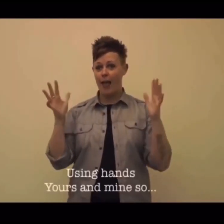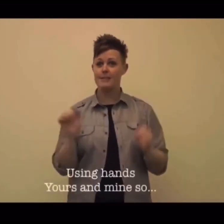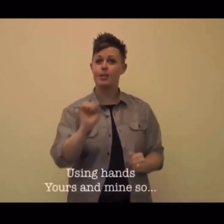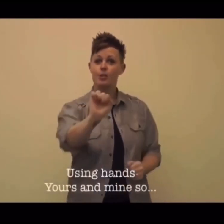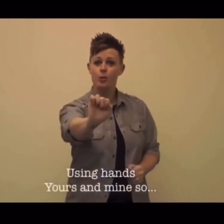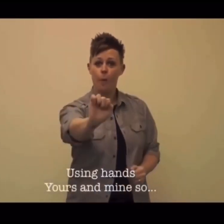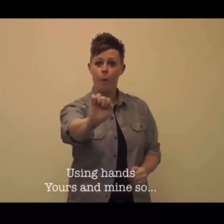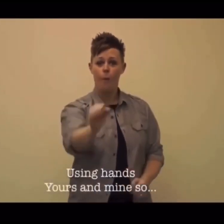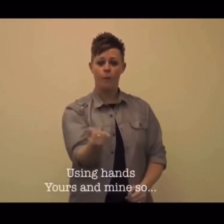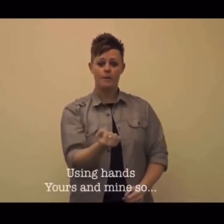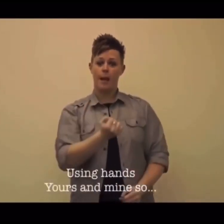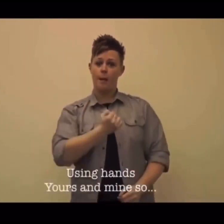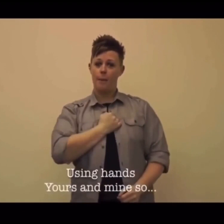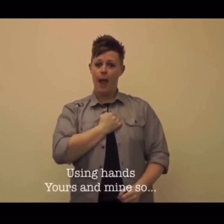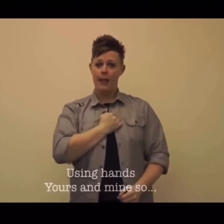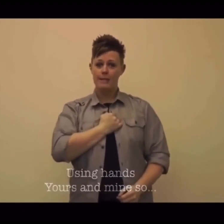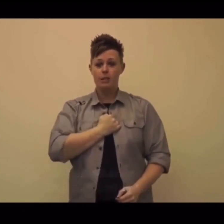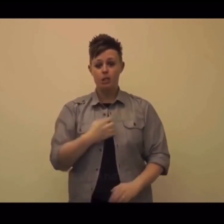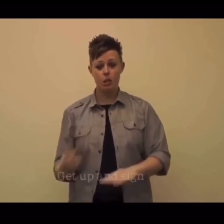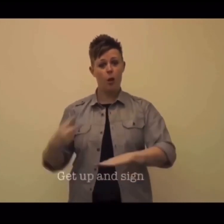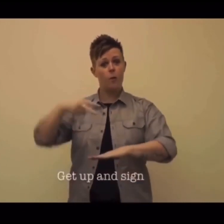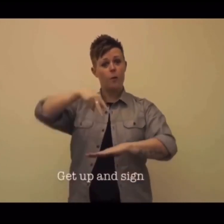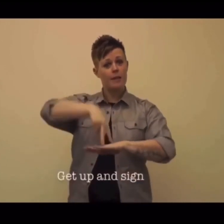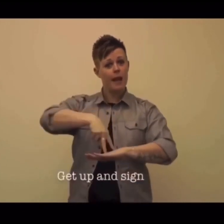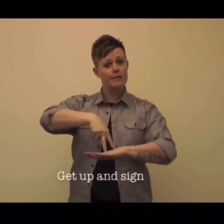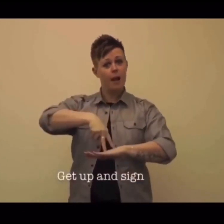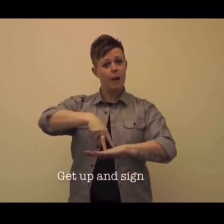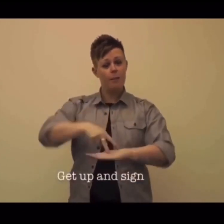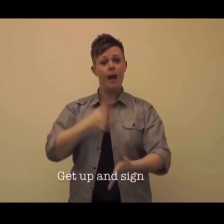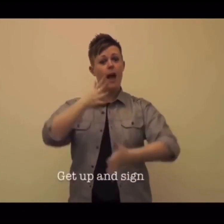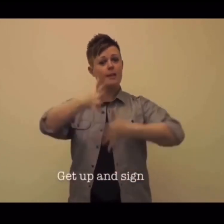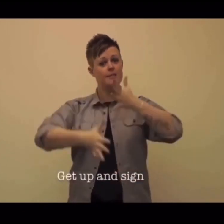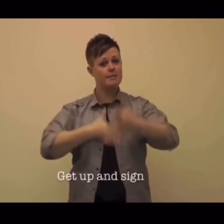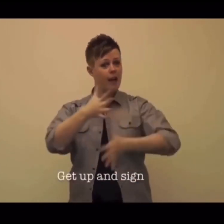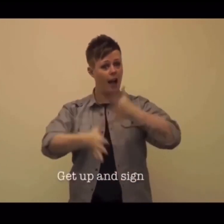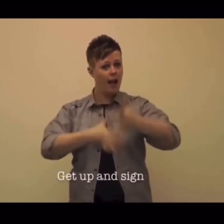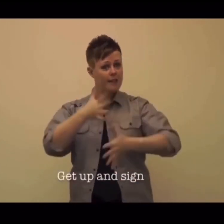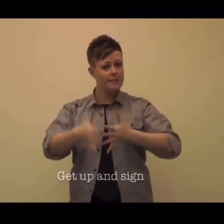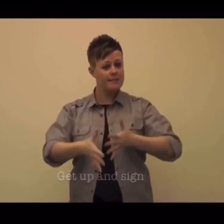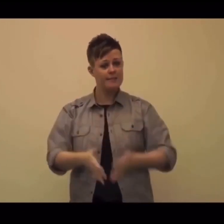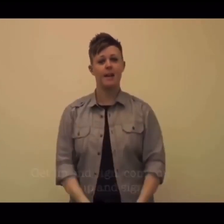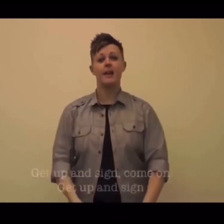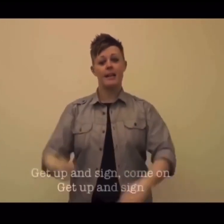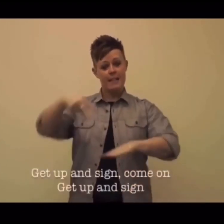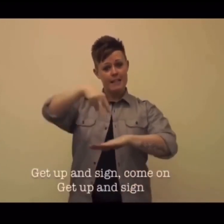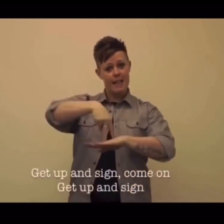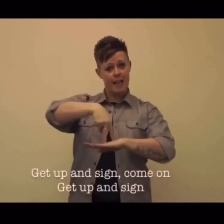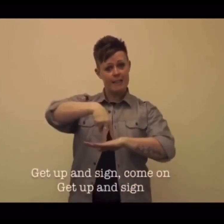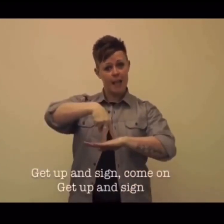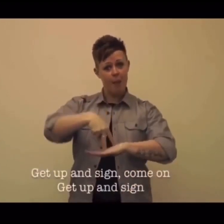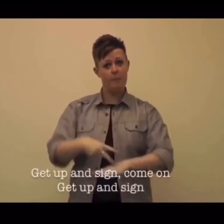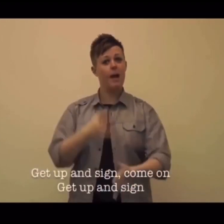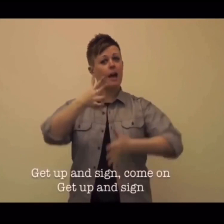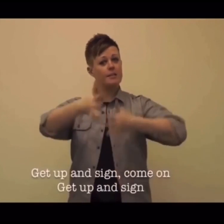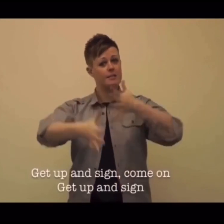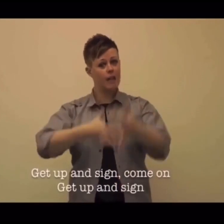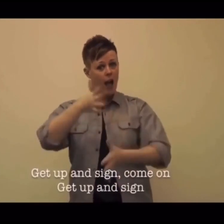hands, yours and mine, so get up and sign. Get up and